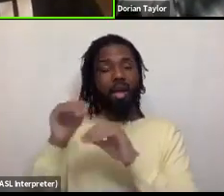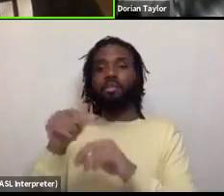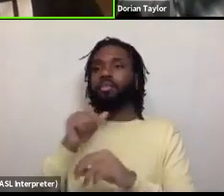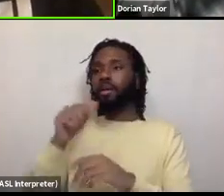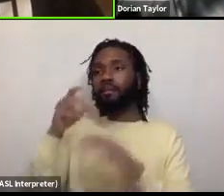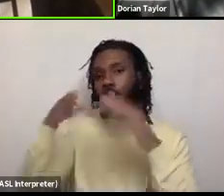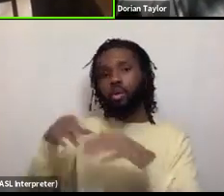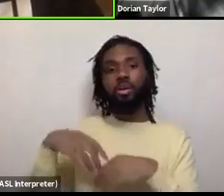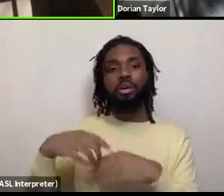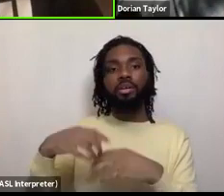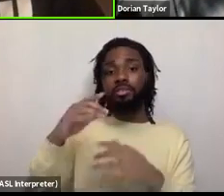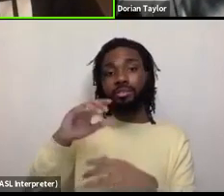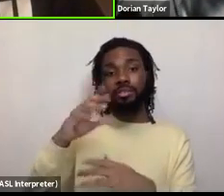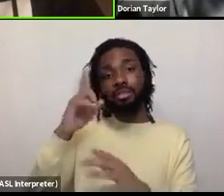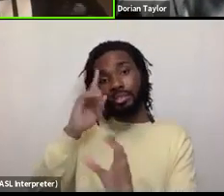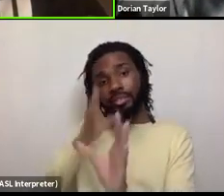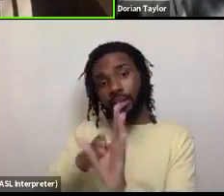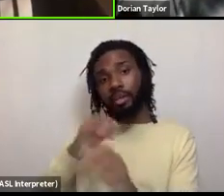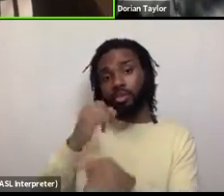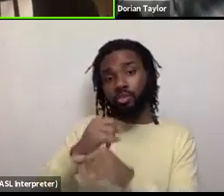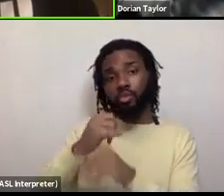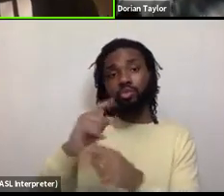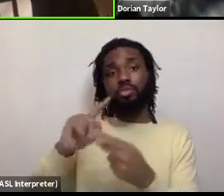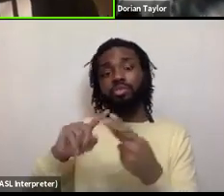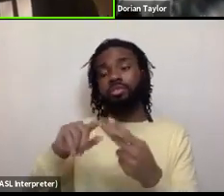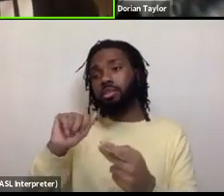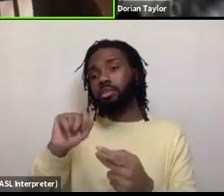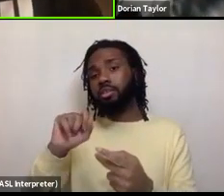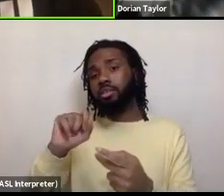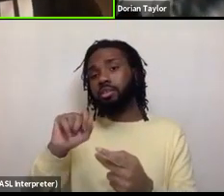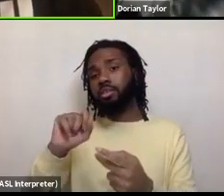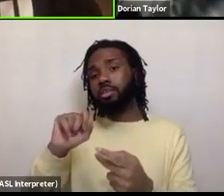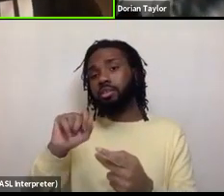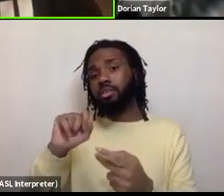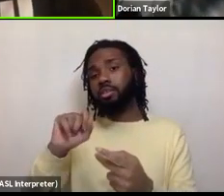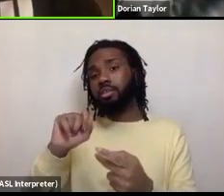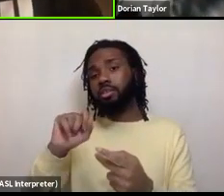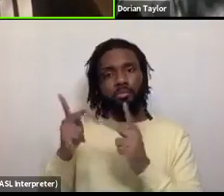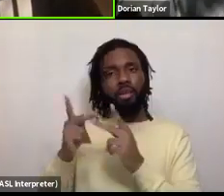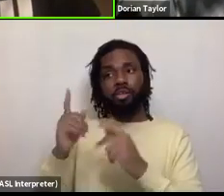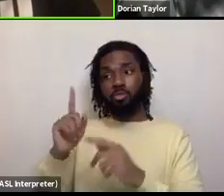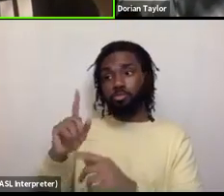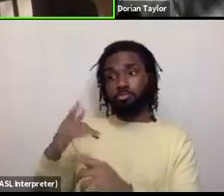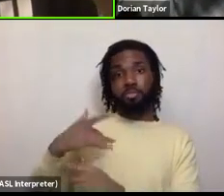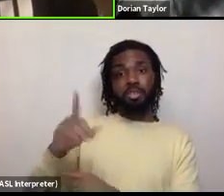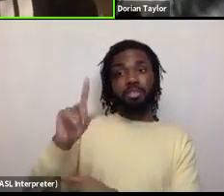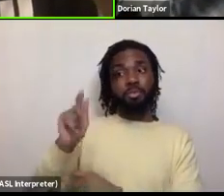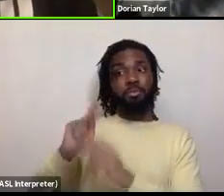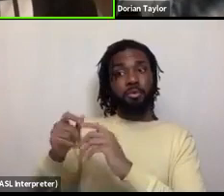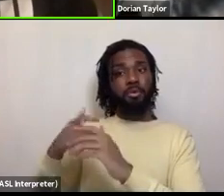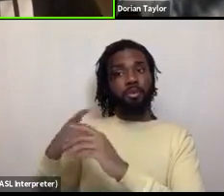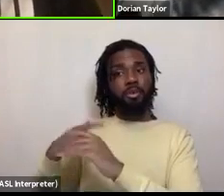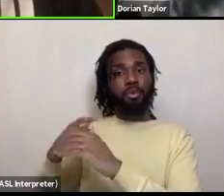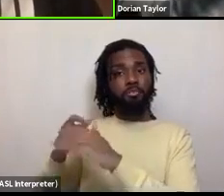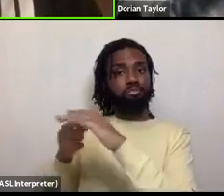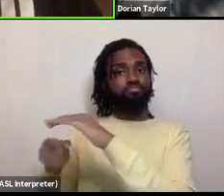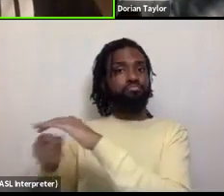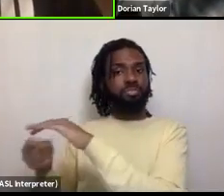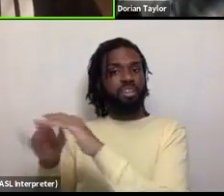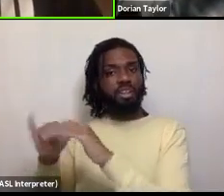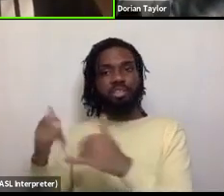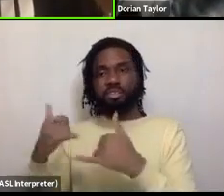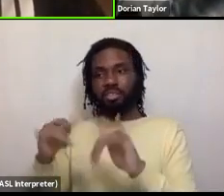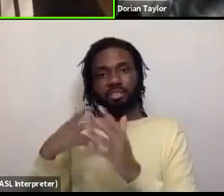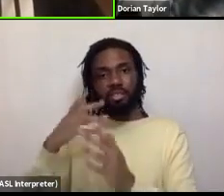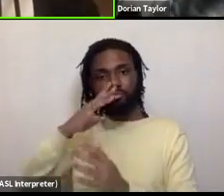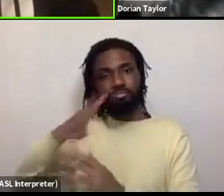and nursing facilities and all of the congregate care settings in which disabled people are often disappeared to. And that is where